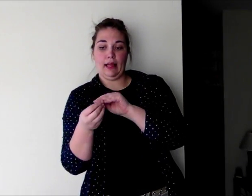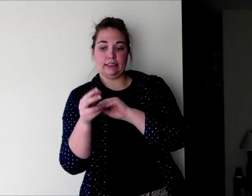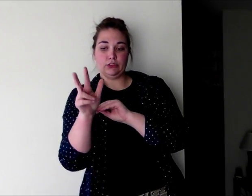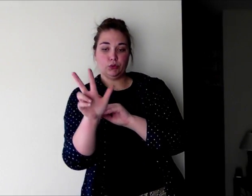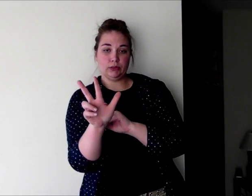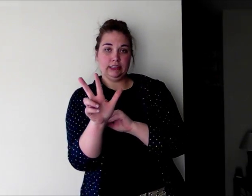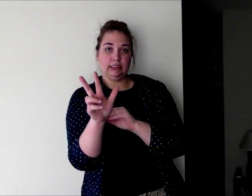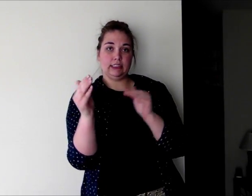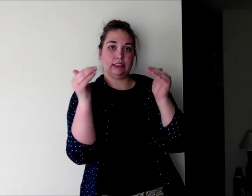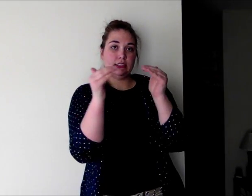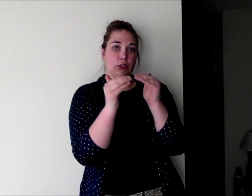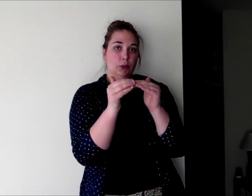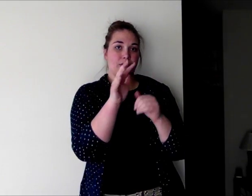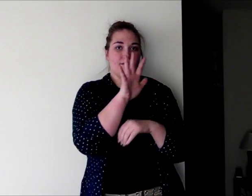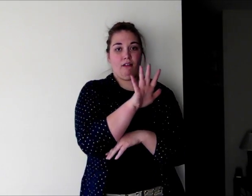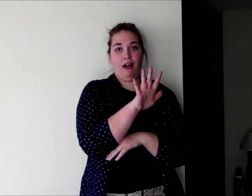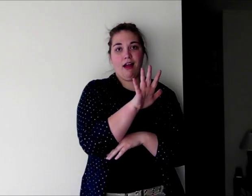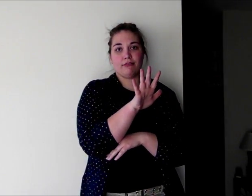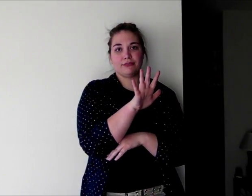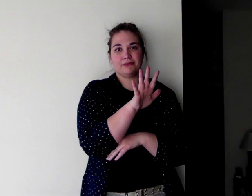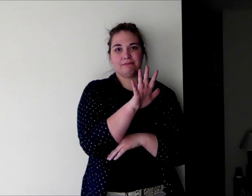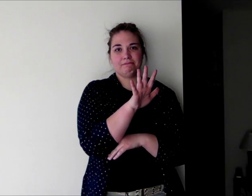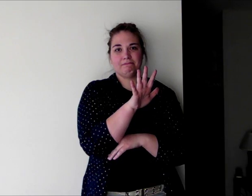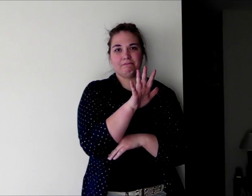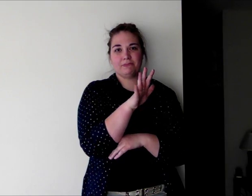Or 2 plus 3 equals 5.